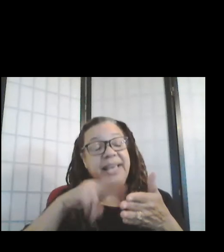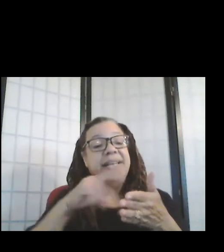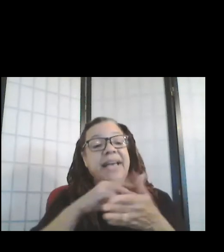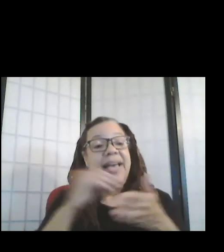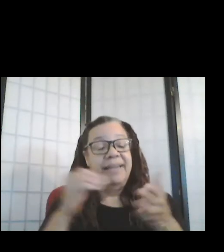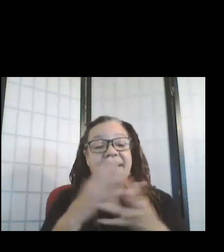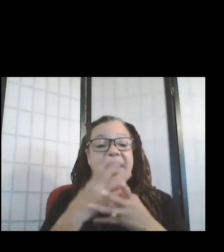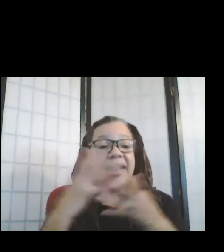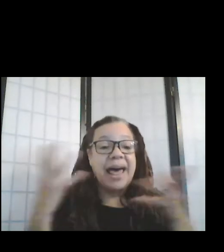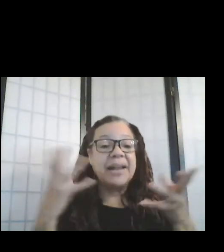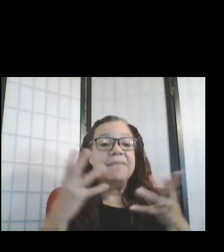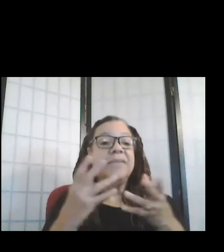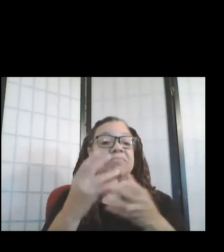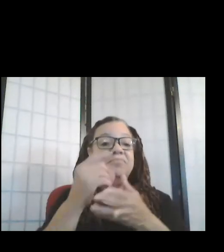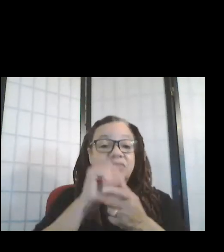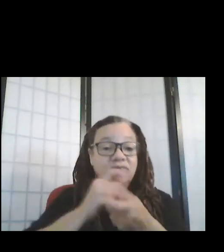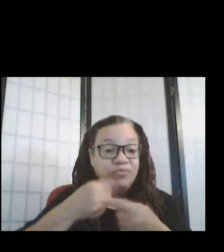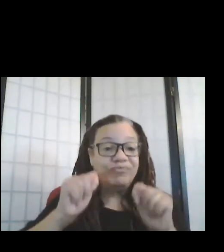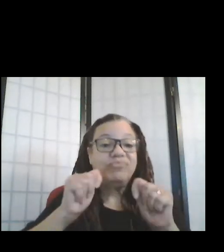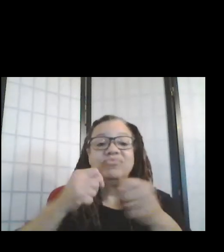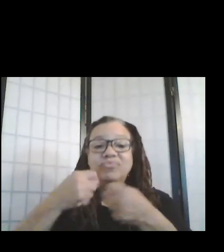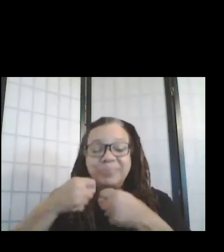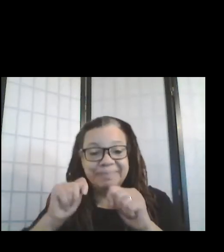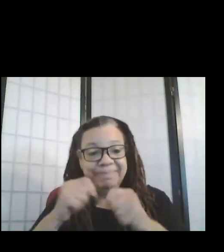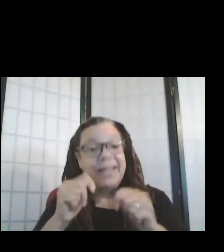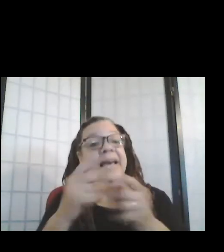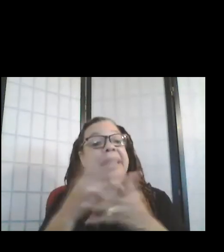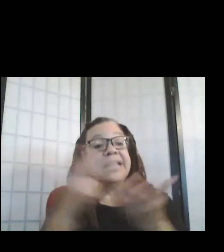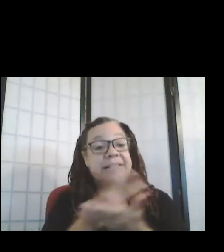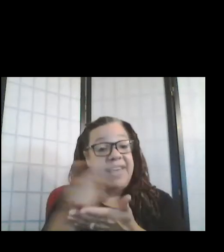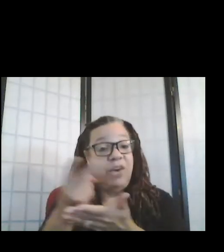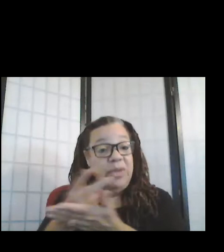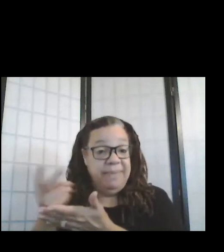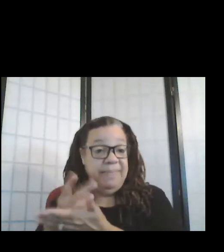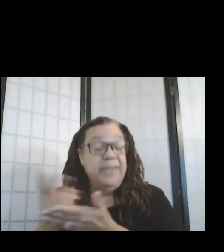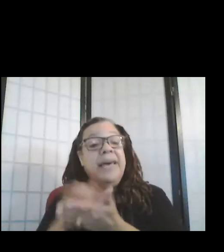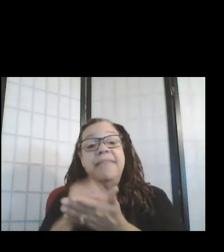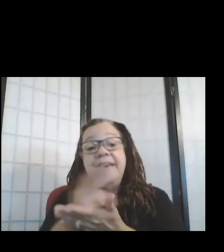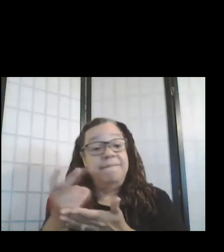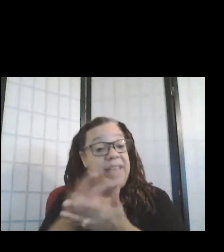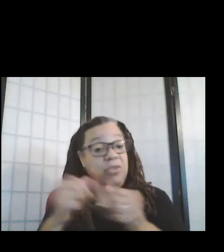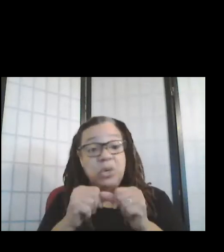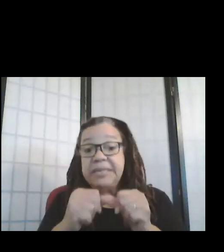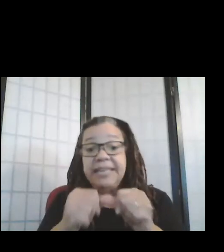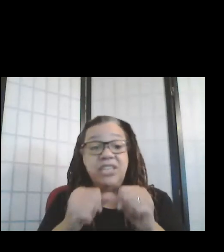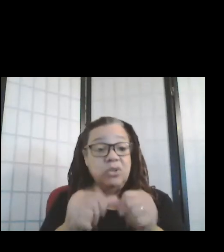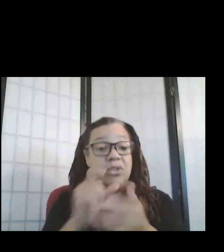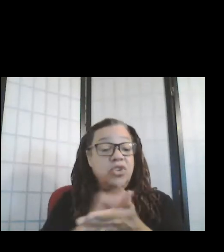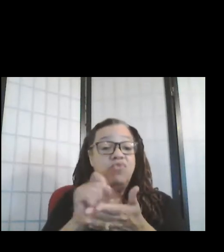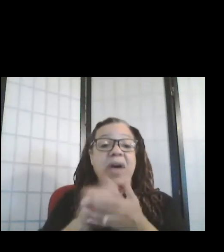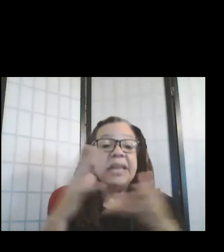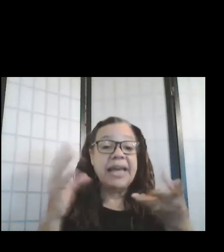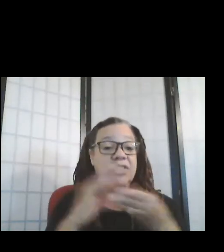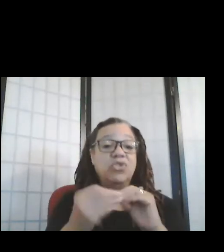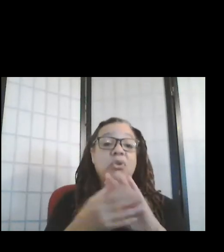lots of experimentation and lots of failure. And that failure continues. You know, you write a lot of stories. I read a